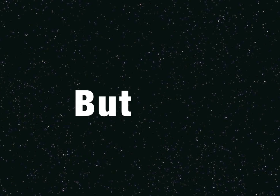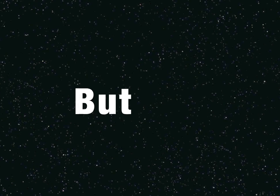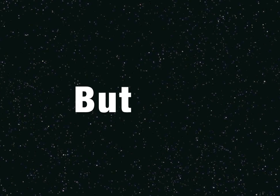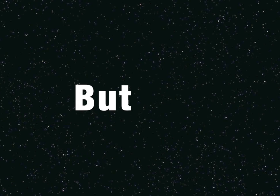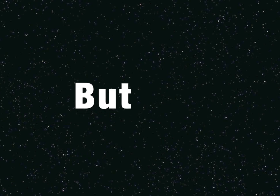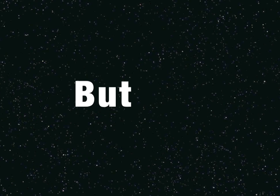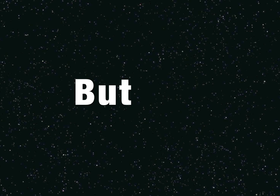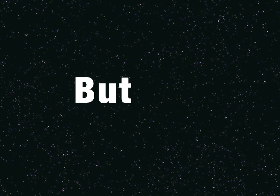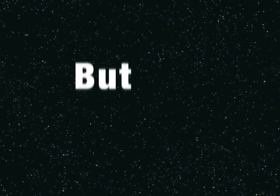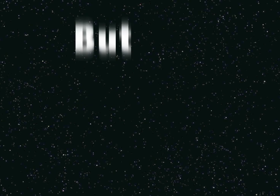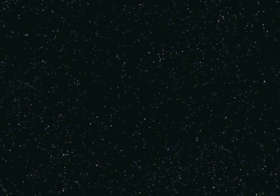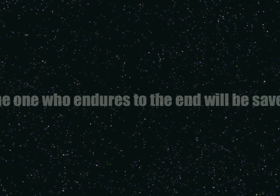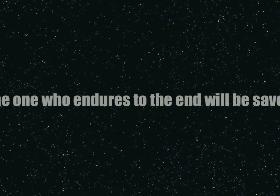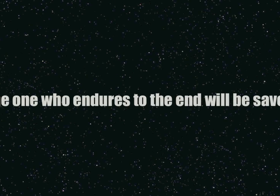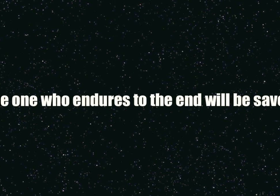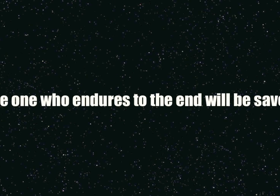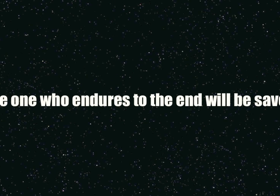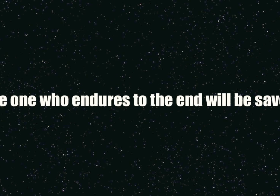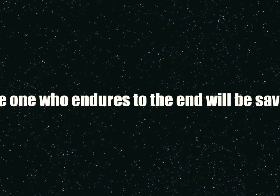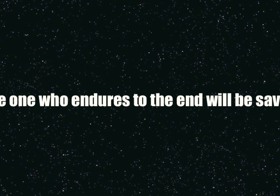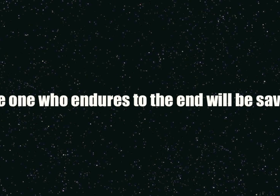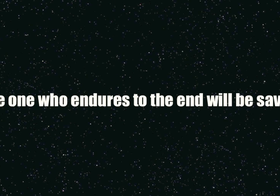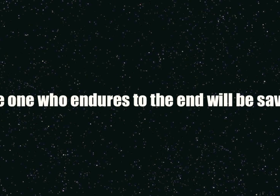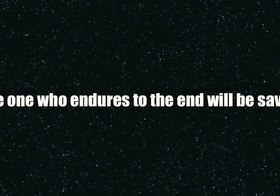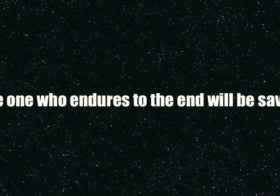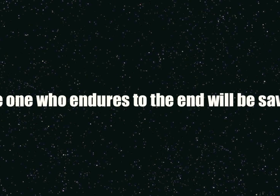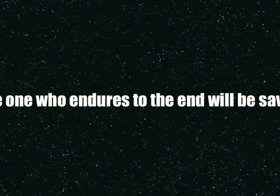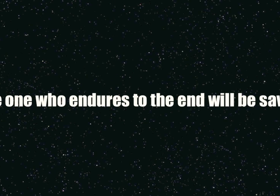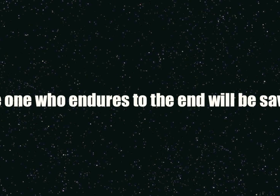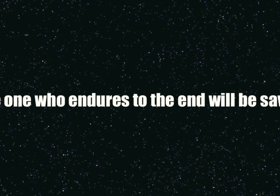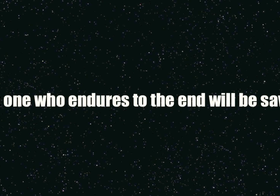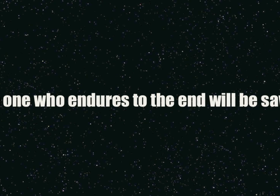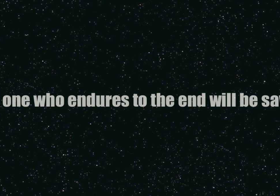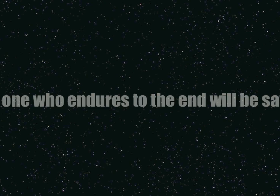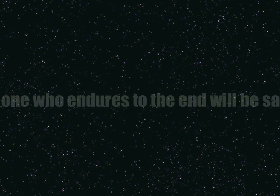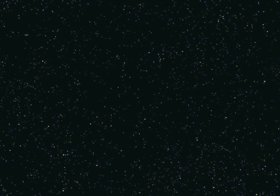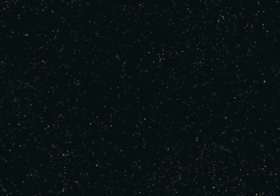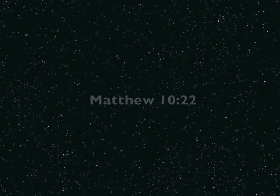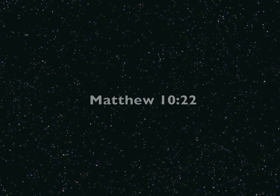sake. But the one who endures to the end will be saved.